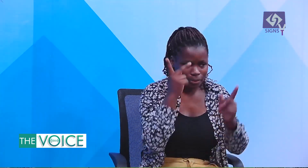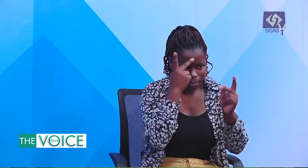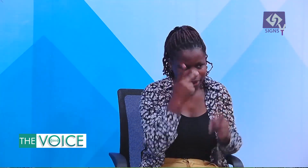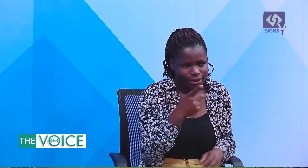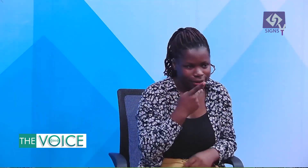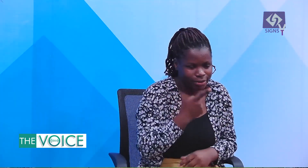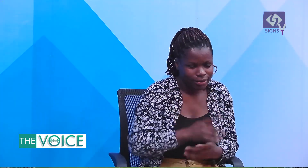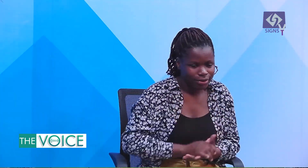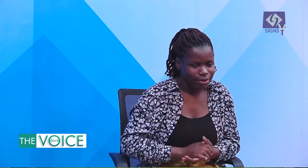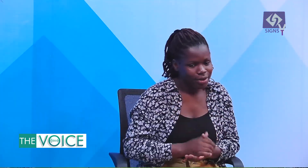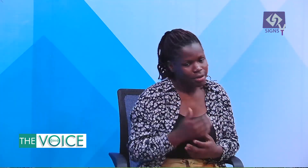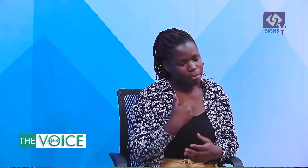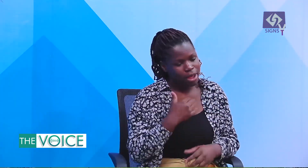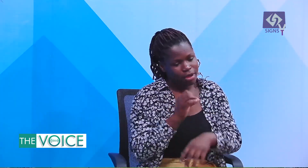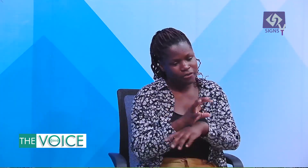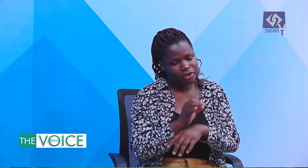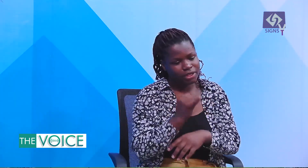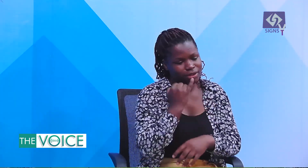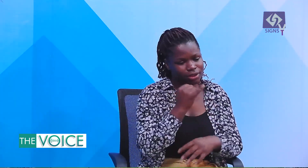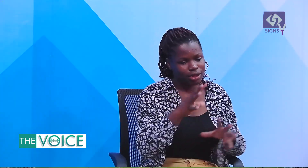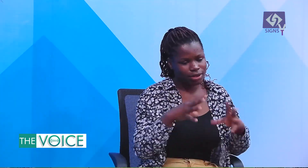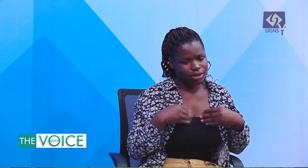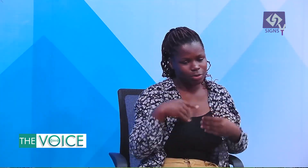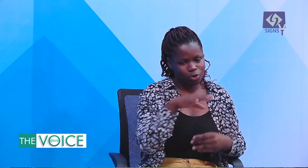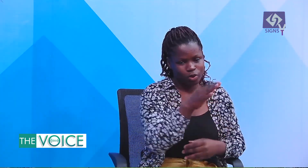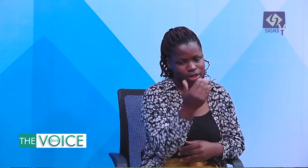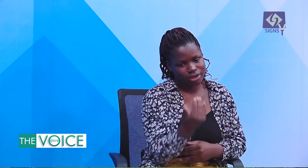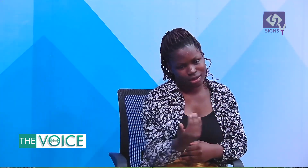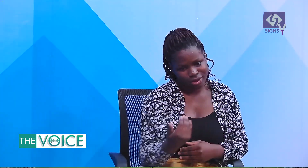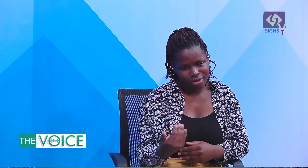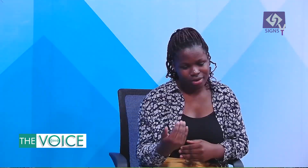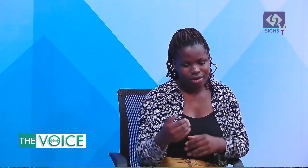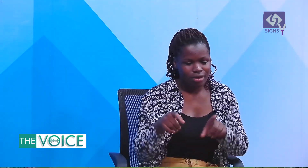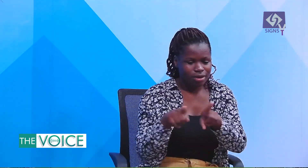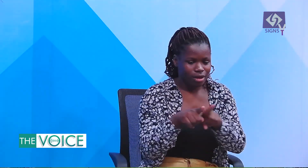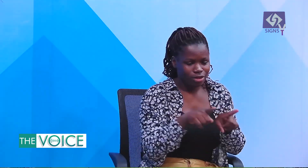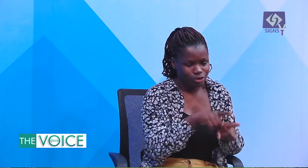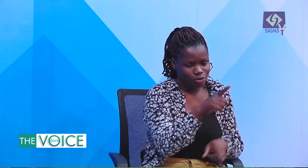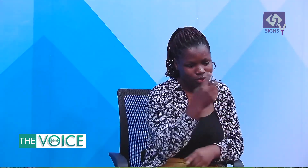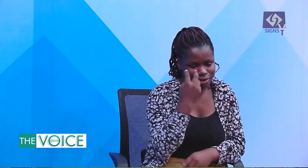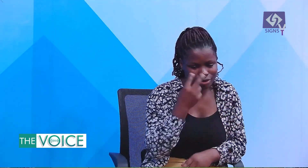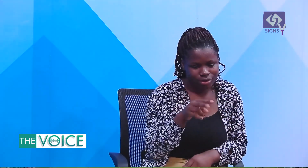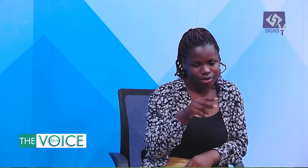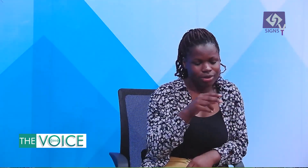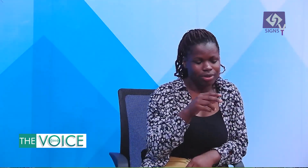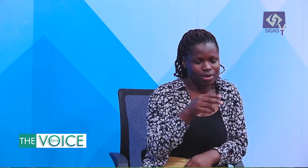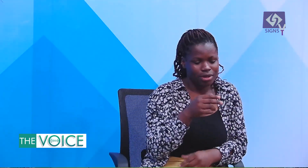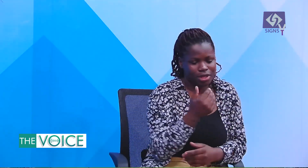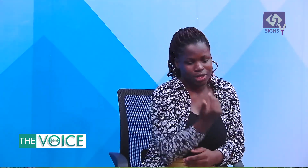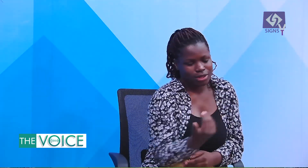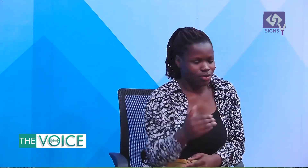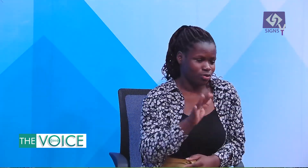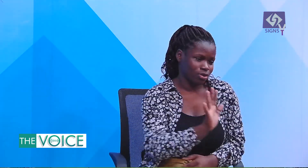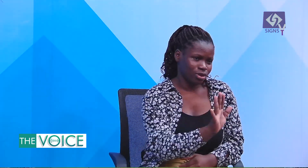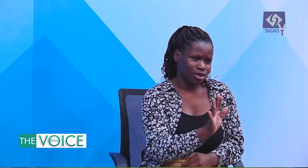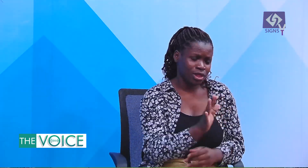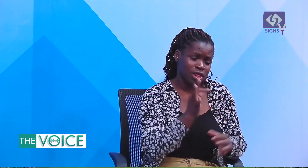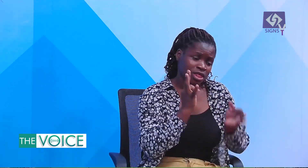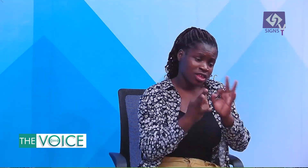First thing, my advice will be to the parents: please accept your children who have disabilities, because